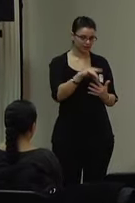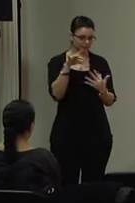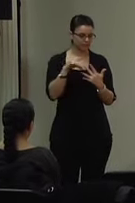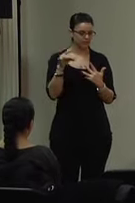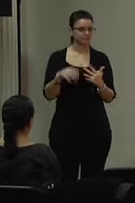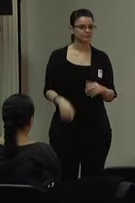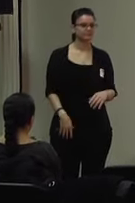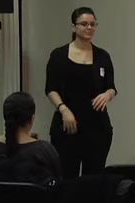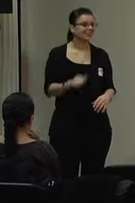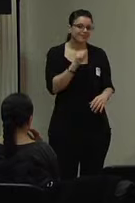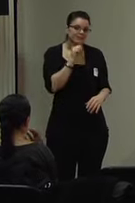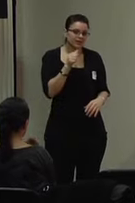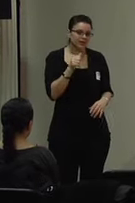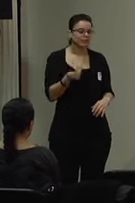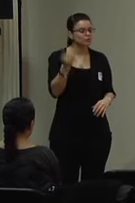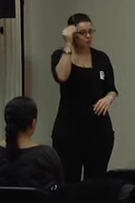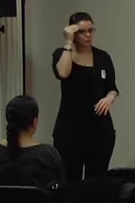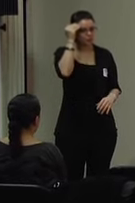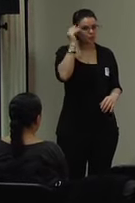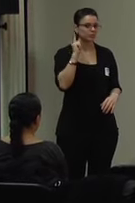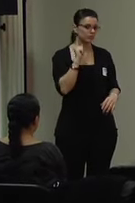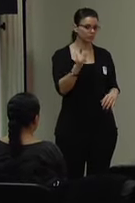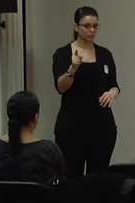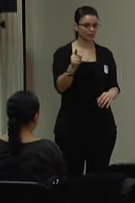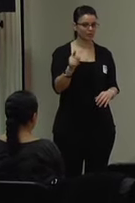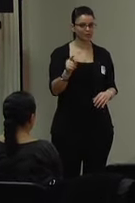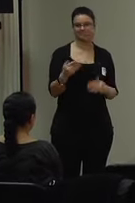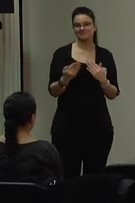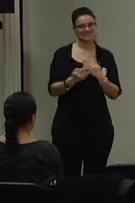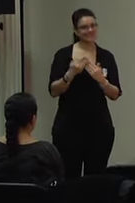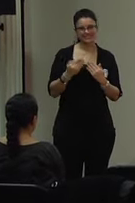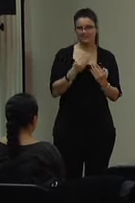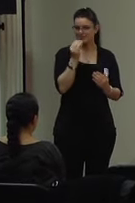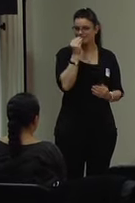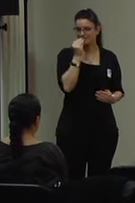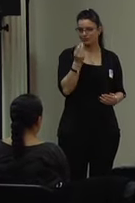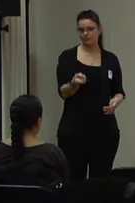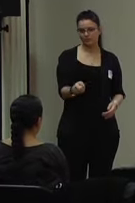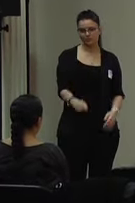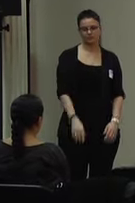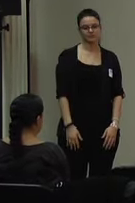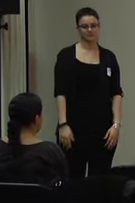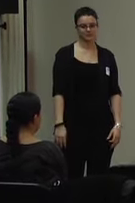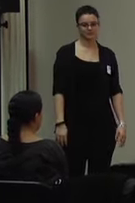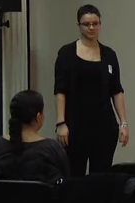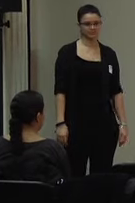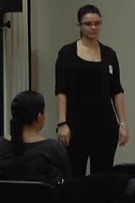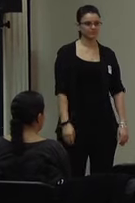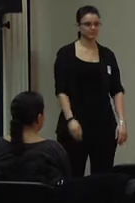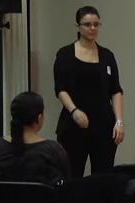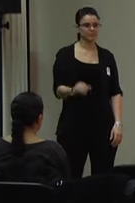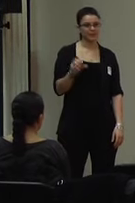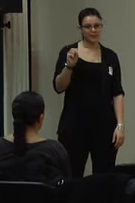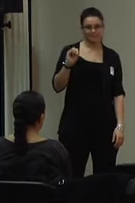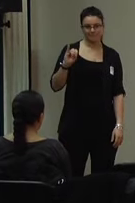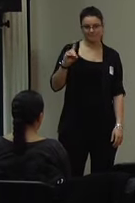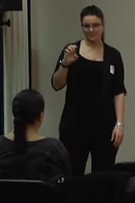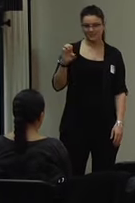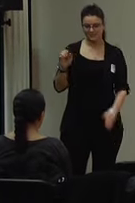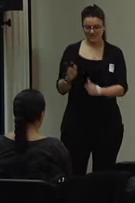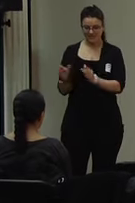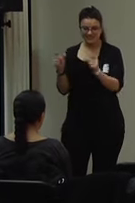you will know in advance that this is not going to be the easiest place to go, and you can start preparing. So you can check the side dishes. You might be able to make a really good meal